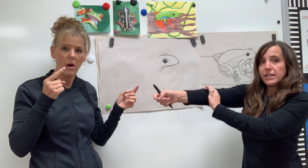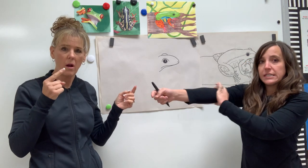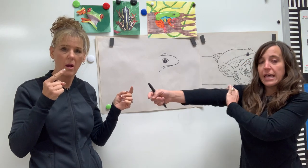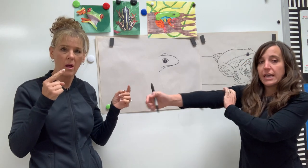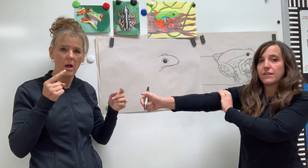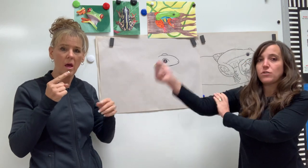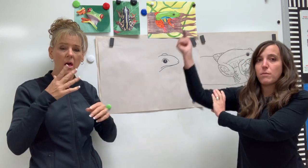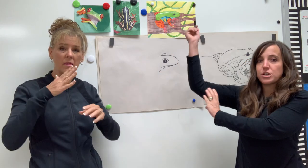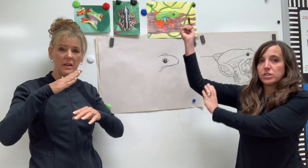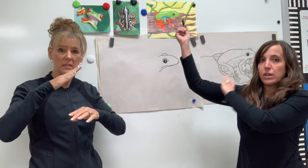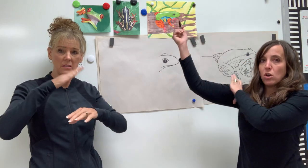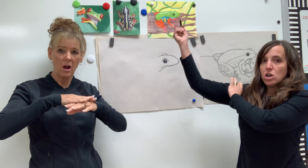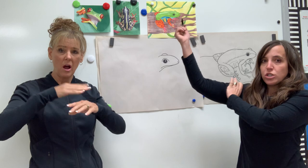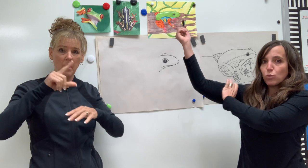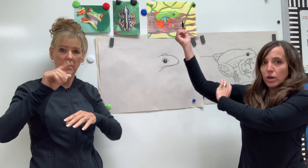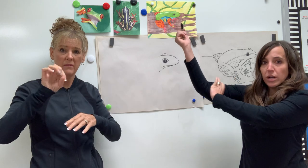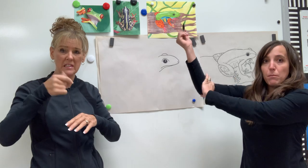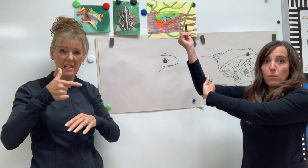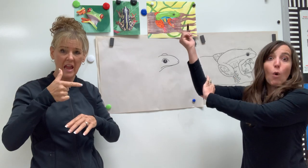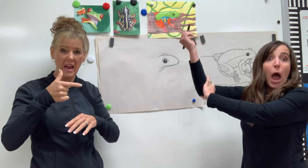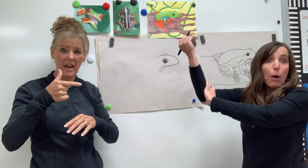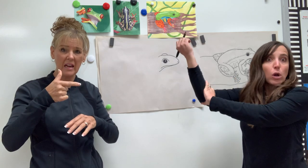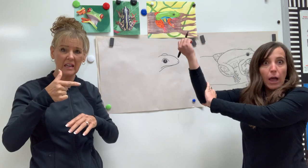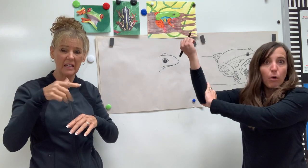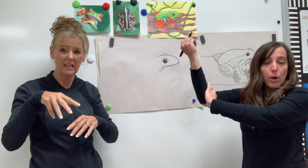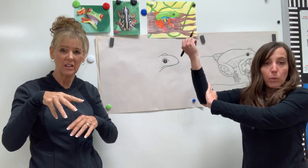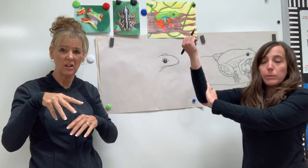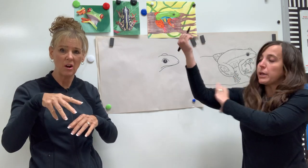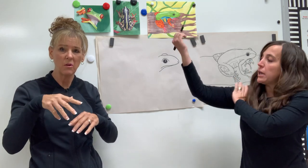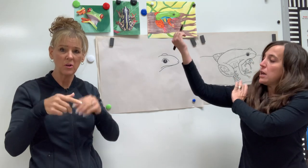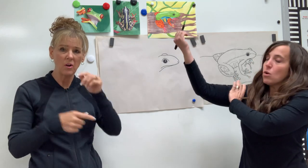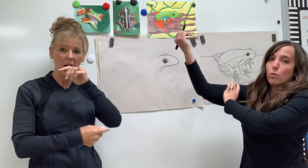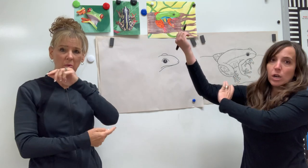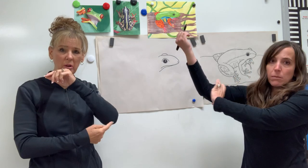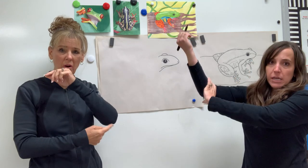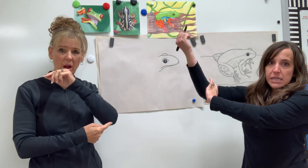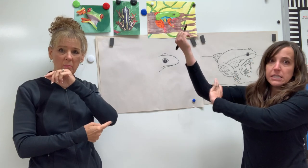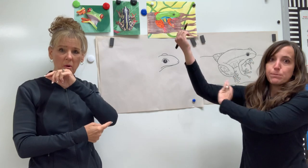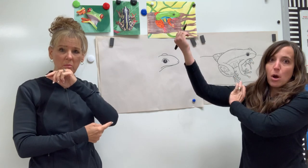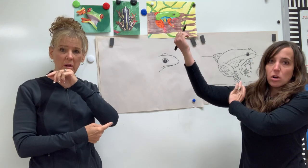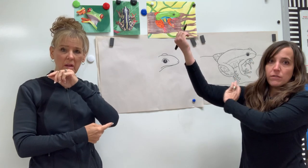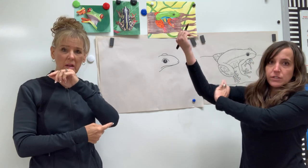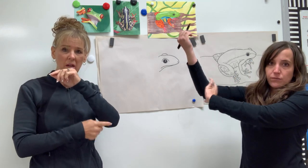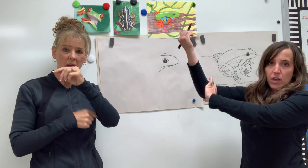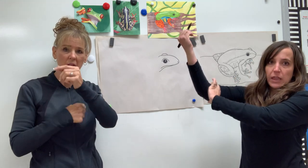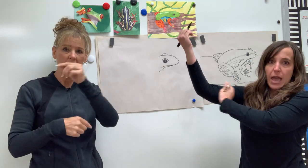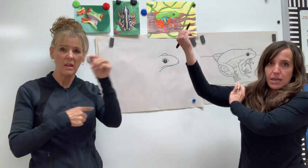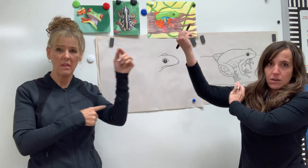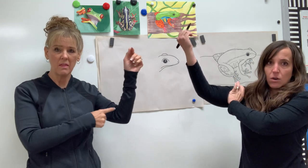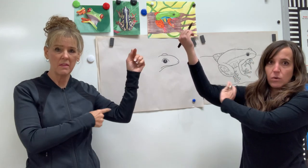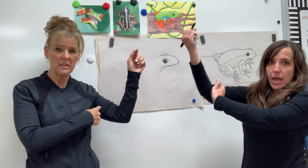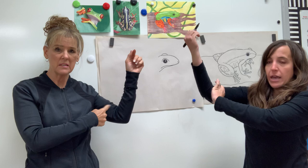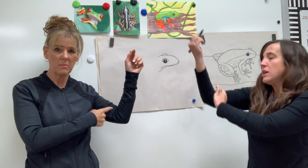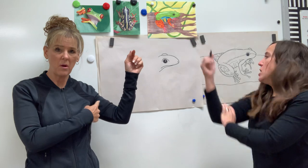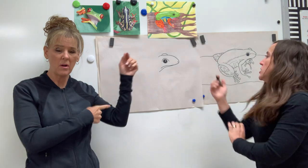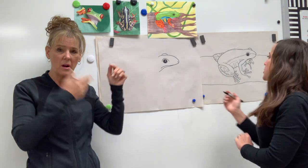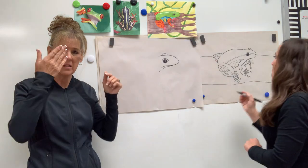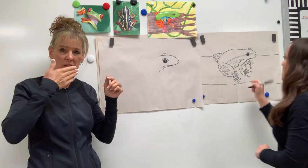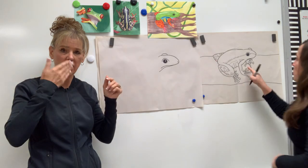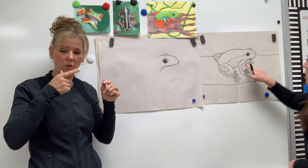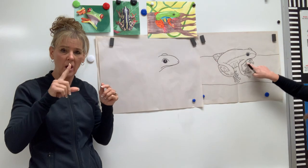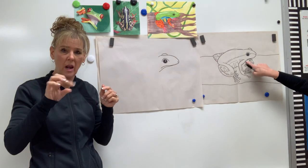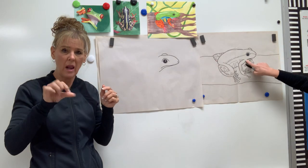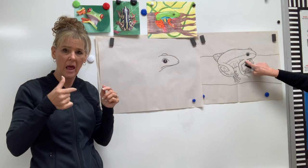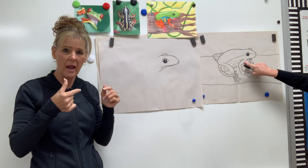part of his leg. If you imagine like to where our elbow would be, we're gonna make this part of his front leg, okay?